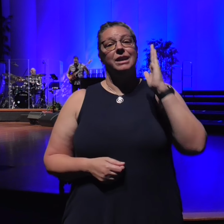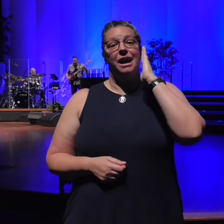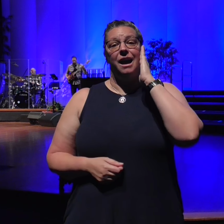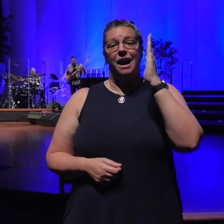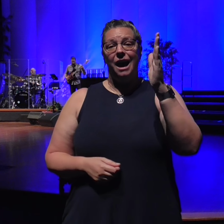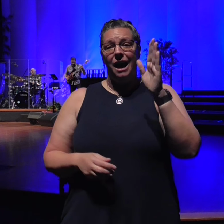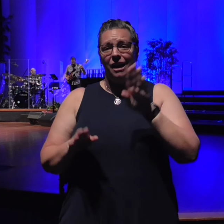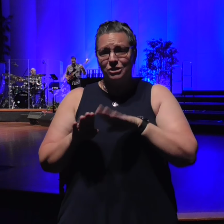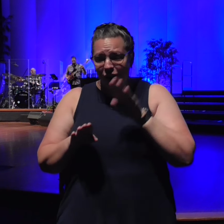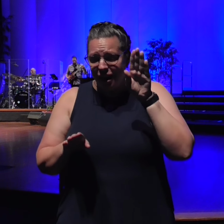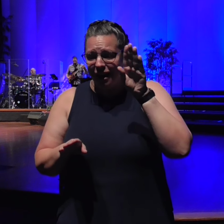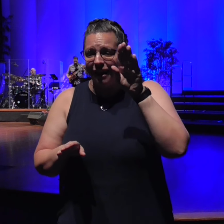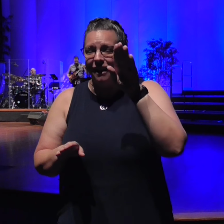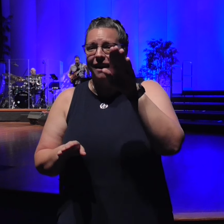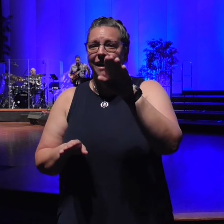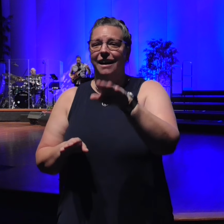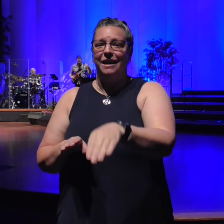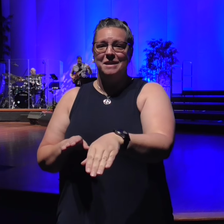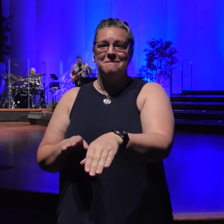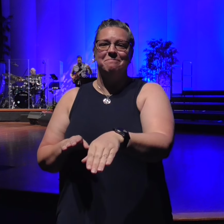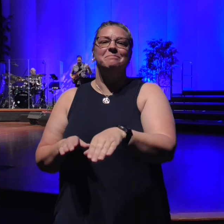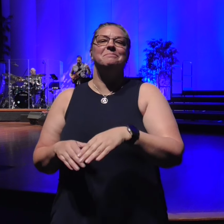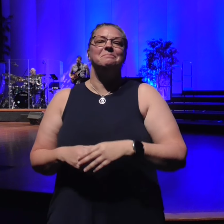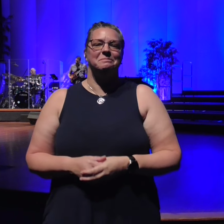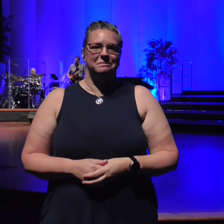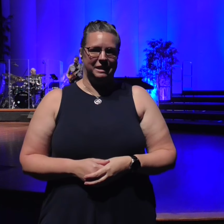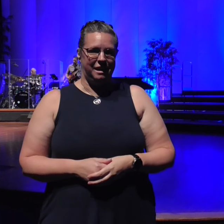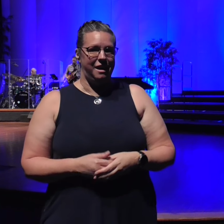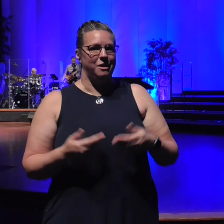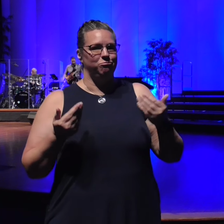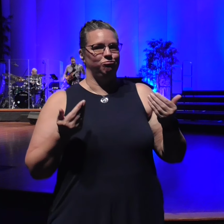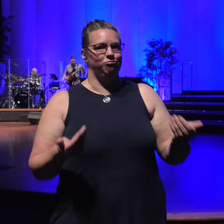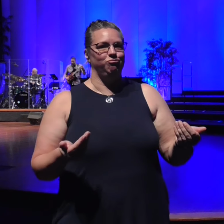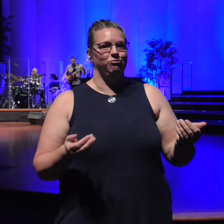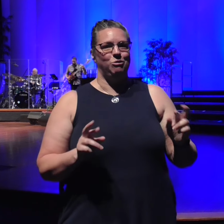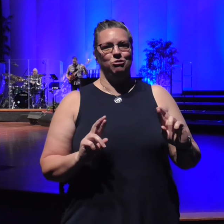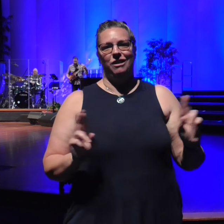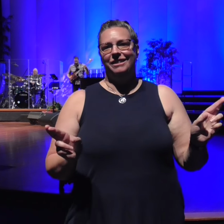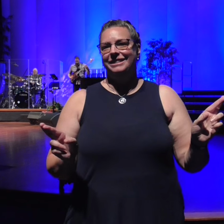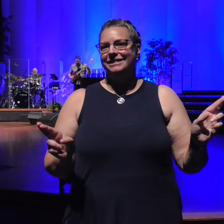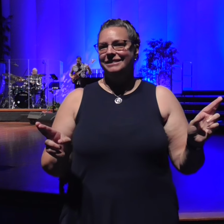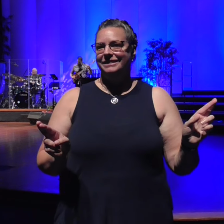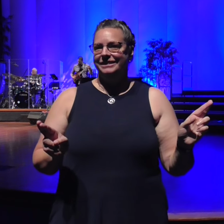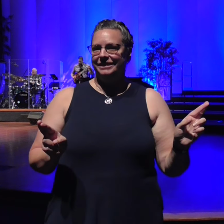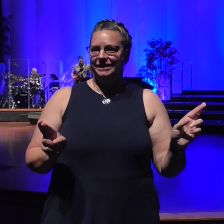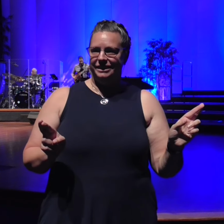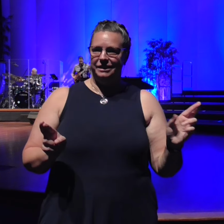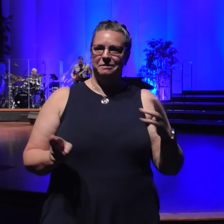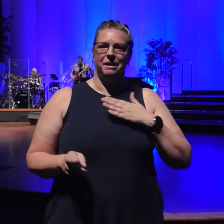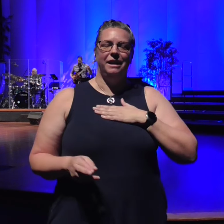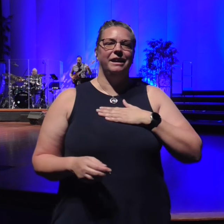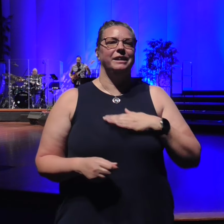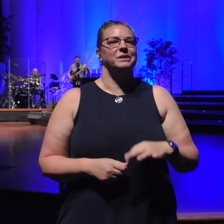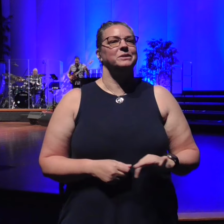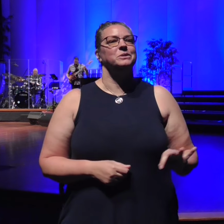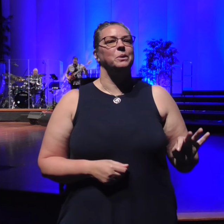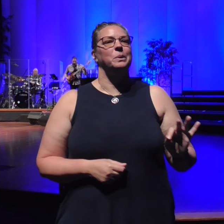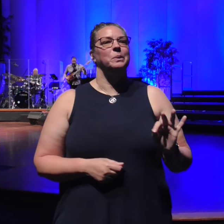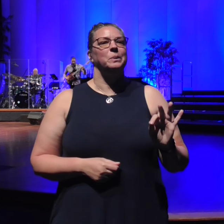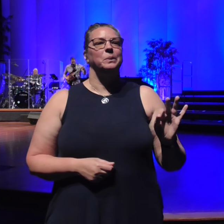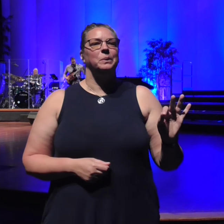I'm diving in. Get ready, yeah,